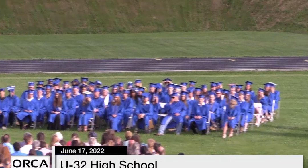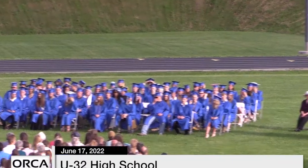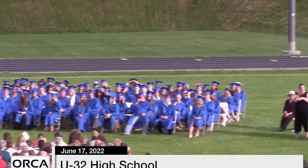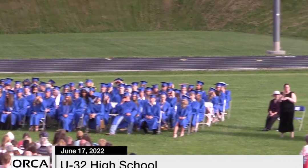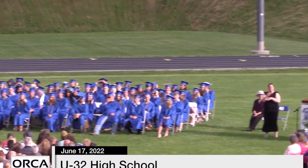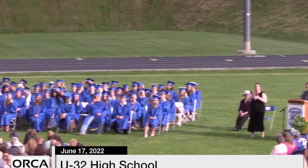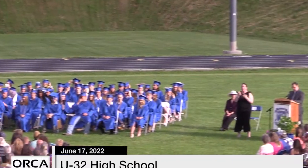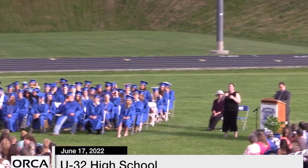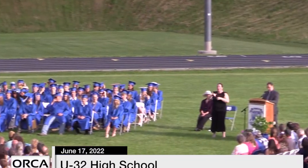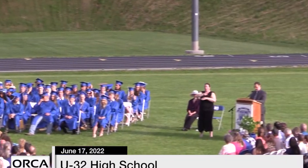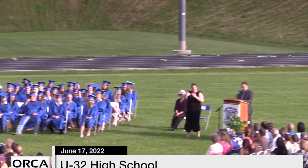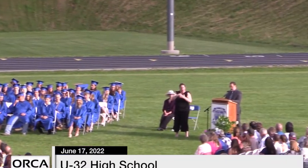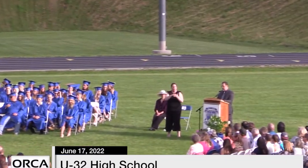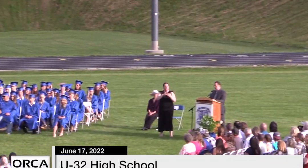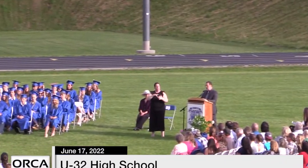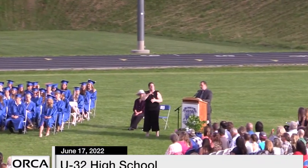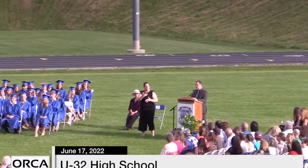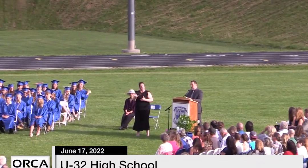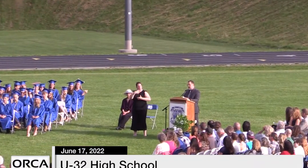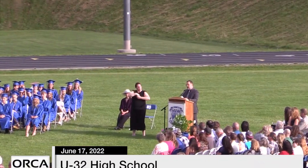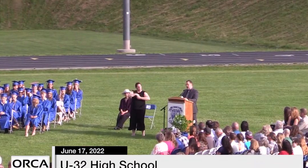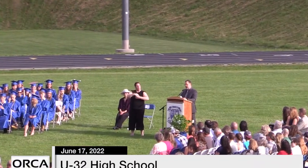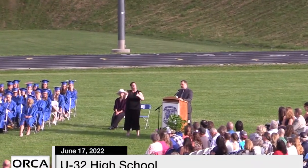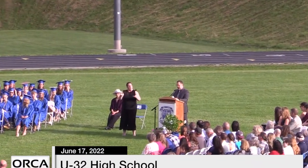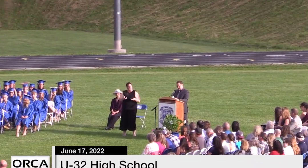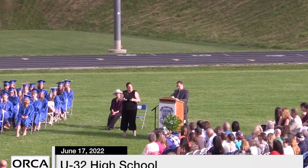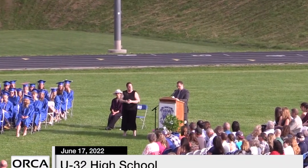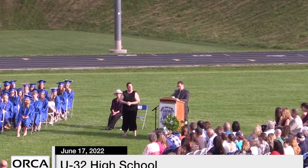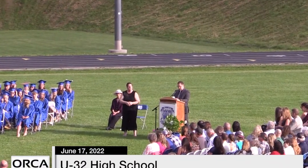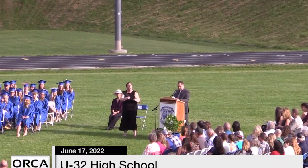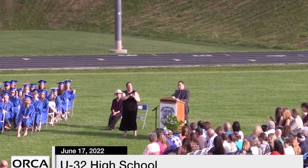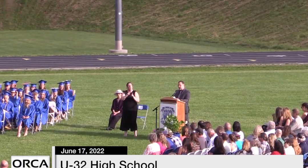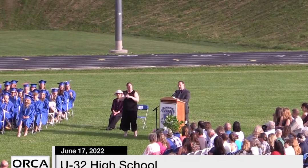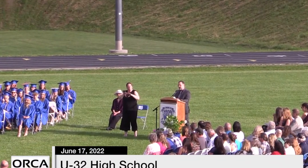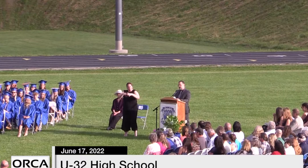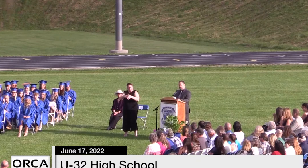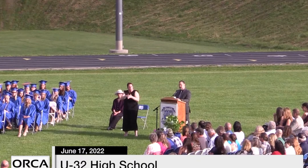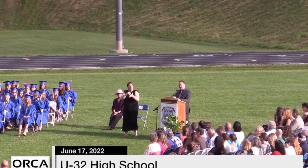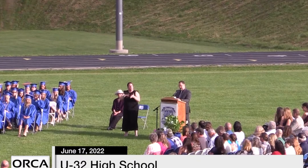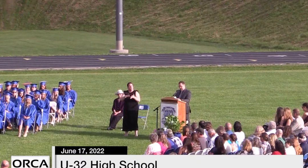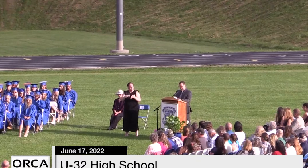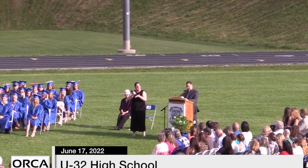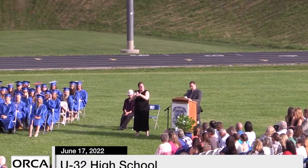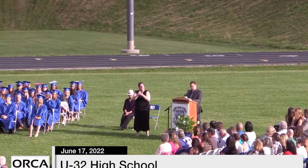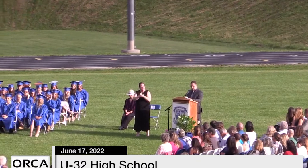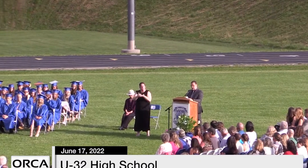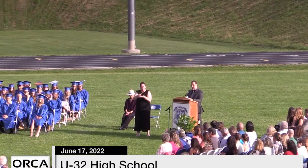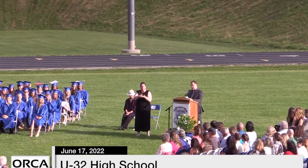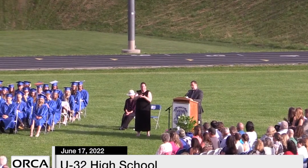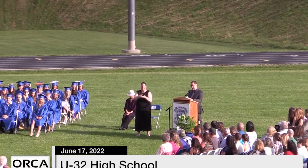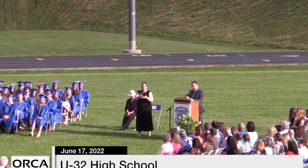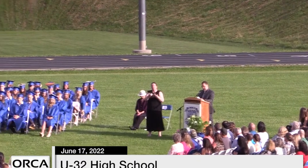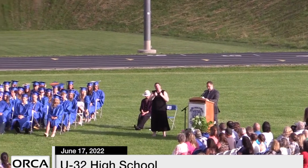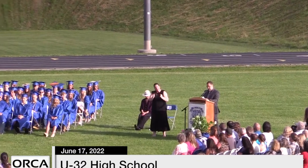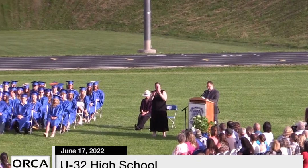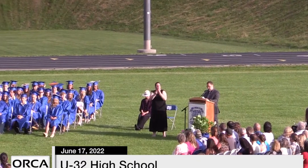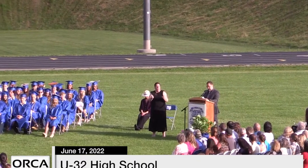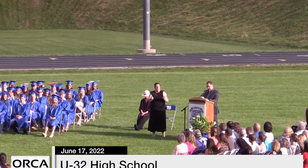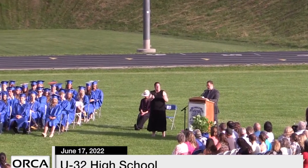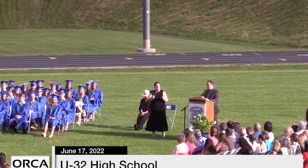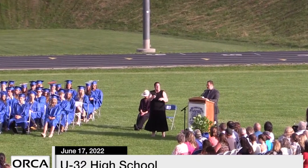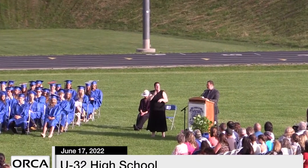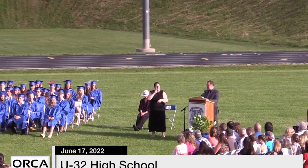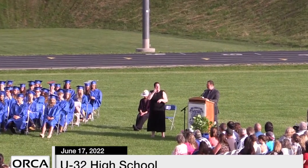feel welcome at U32. We also had a task force of students that helped us eliminate or try to eliminate